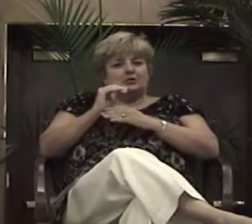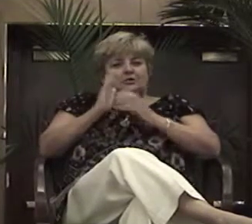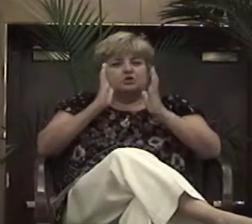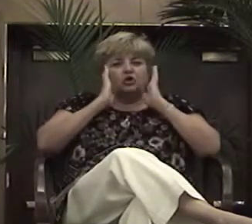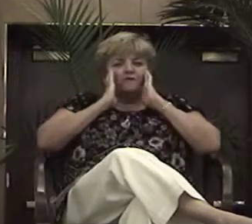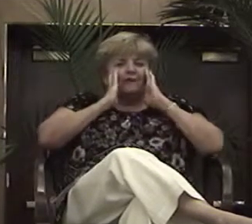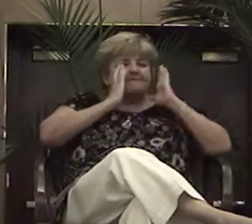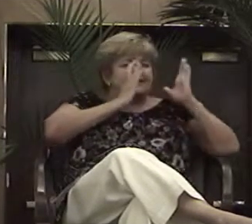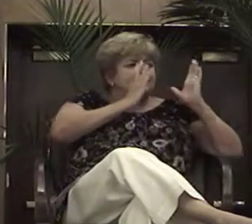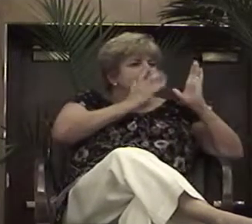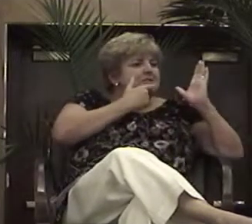Louie, I love you.